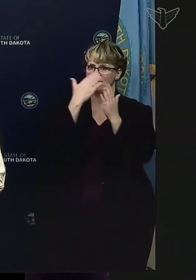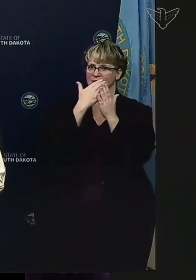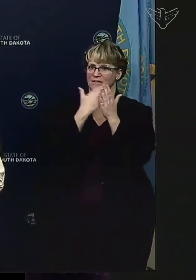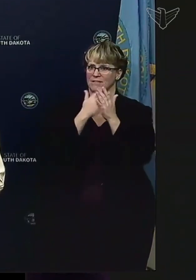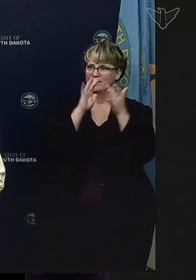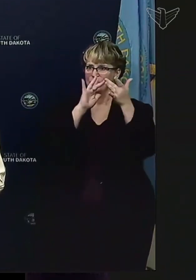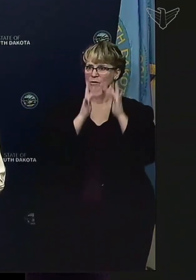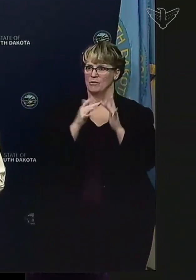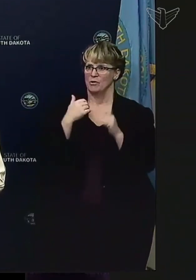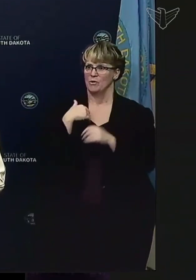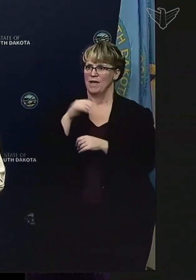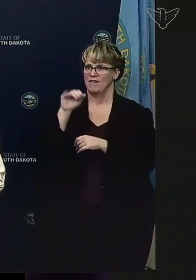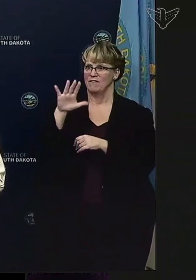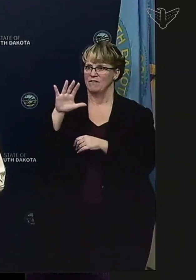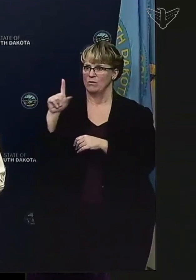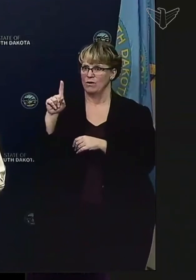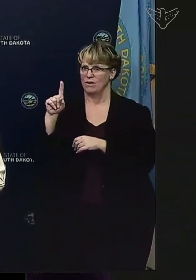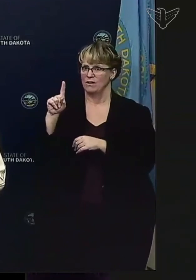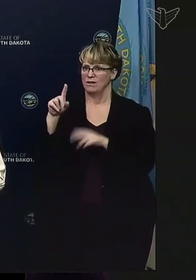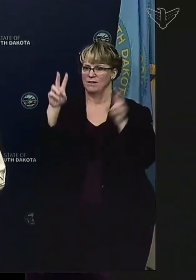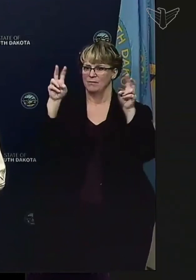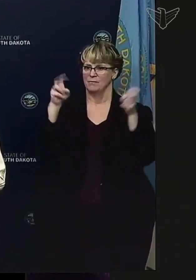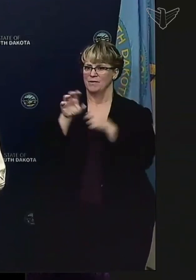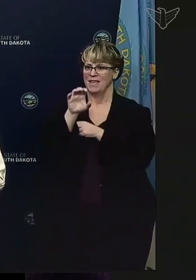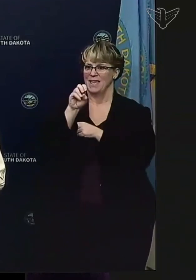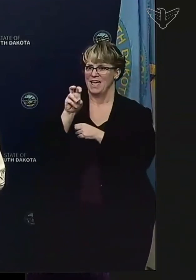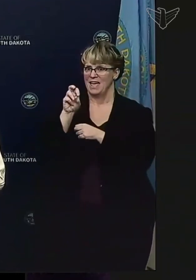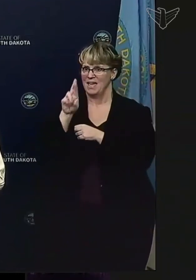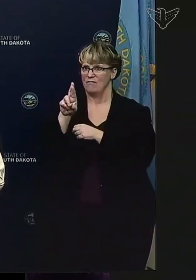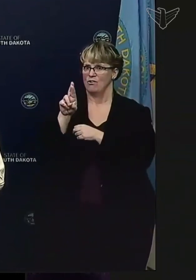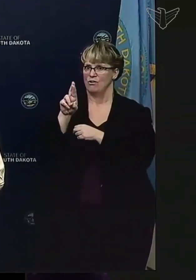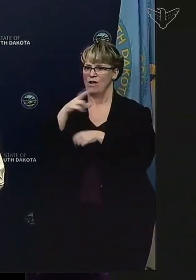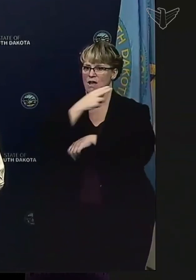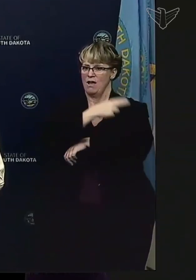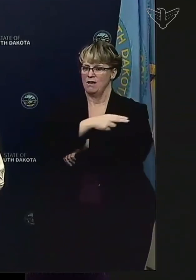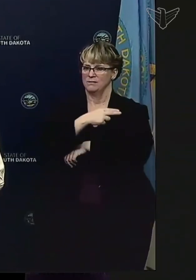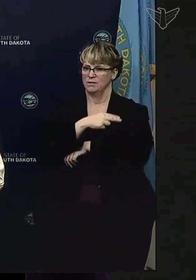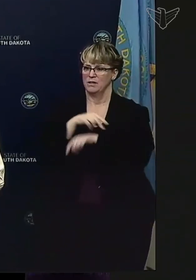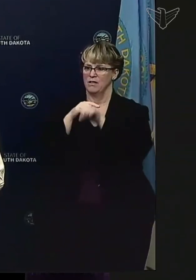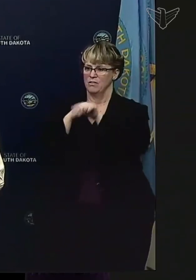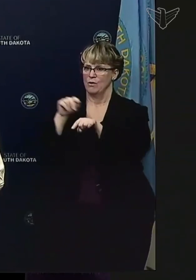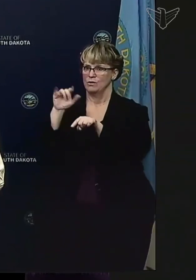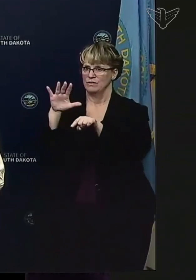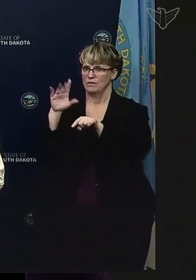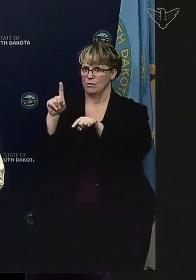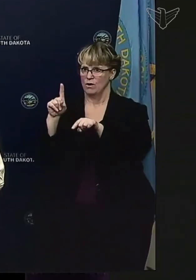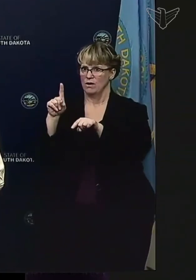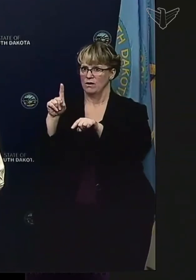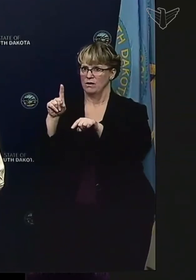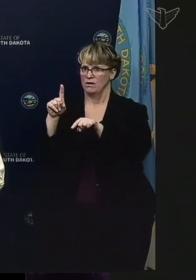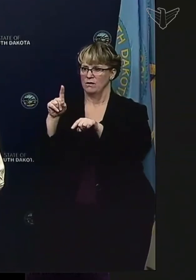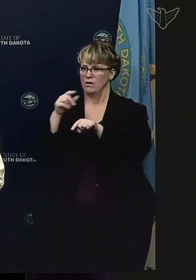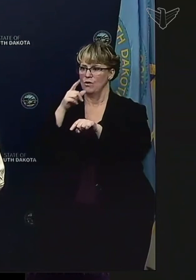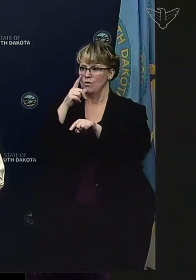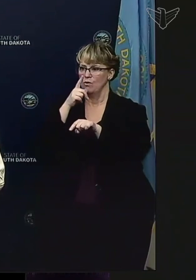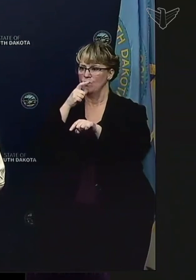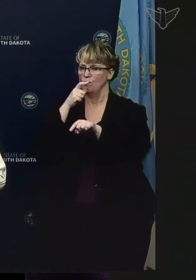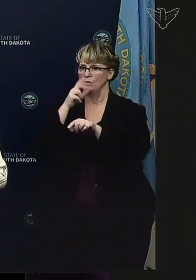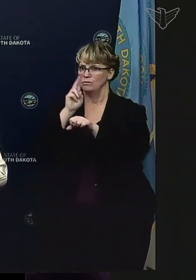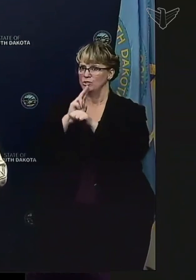as having been ever hospitalized. Of those, can you tell us how many have been on